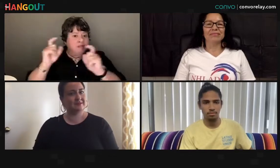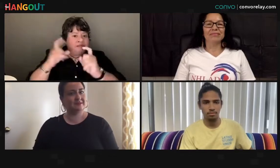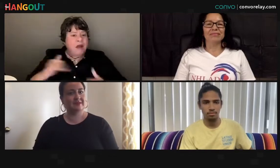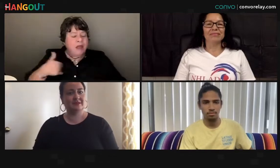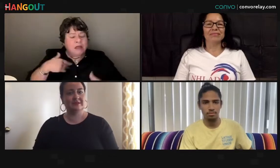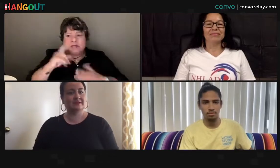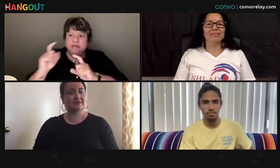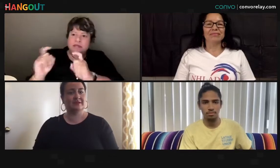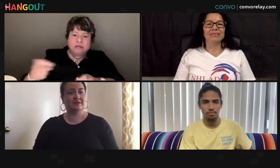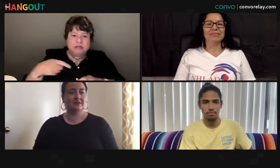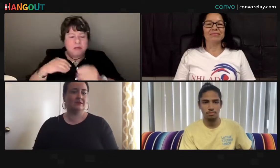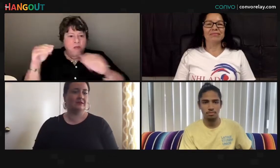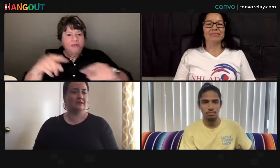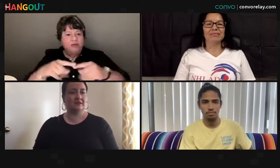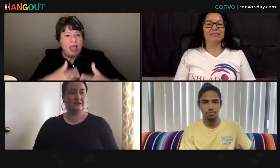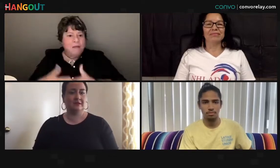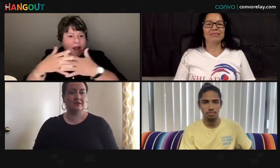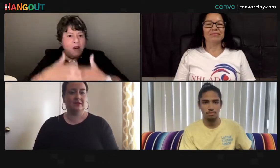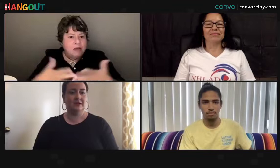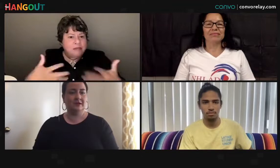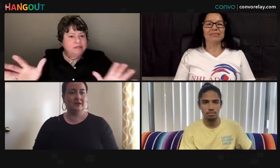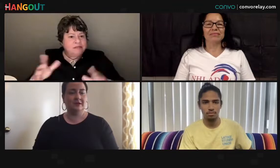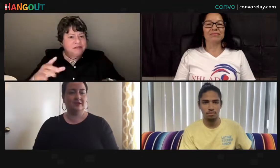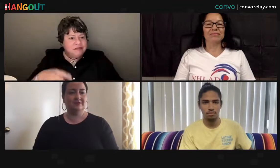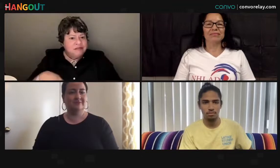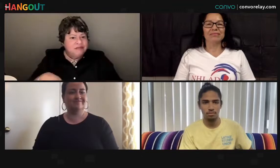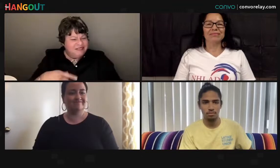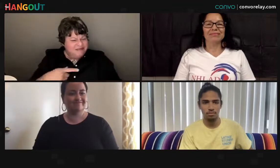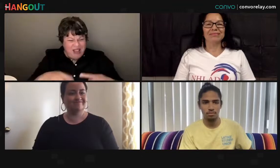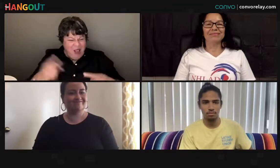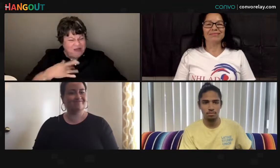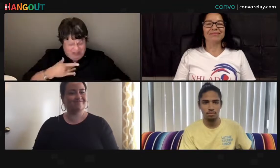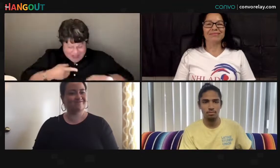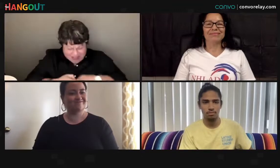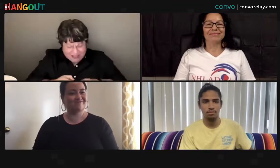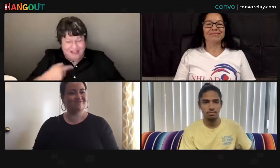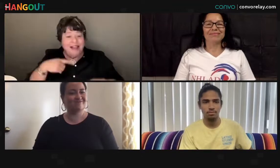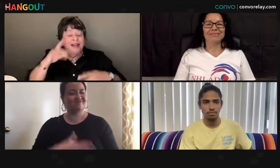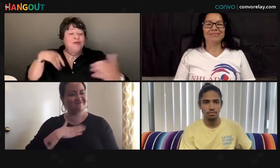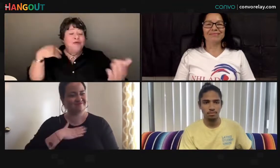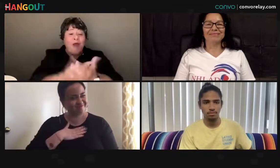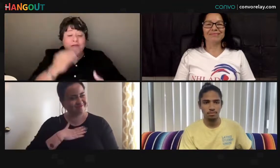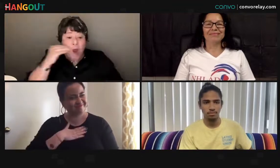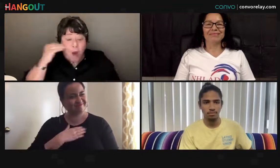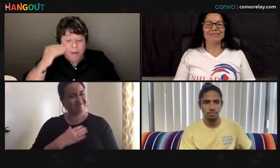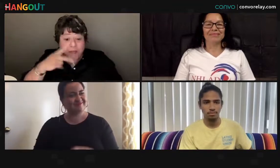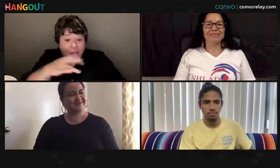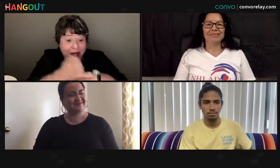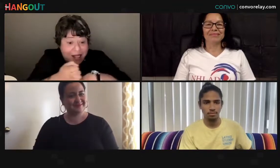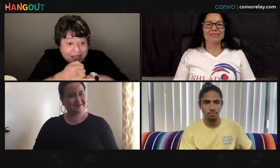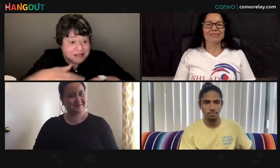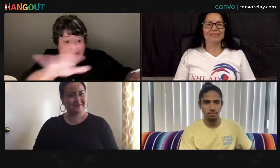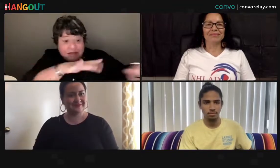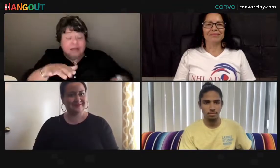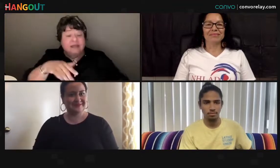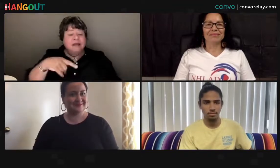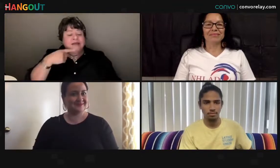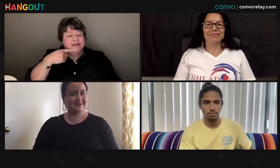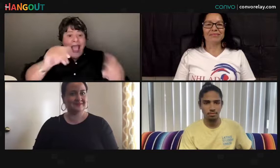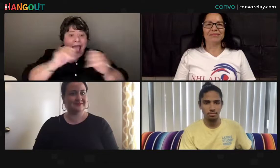but then I was often criticized and said, "No, that you moved to America." Mm. But I always felt conflicted internally. And when I get home to the island,